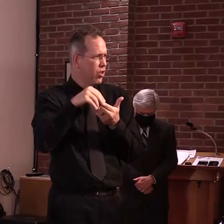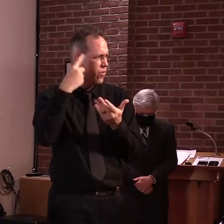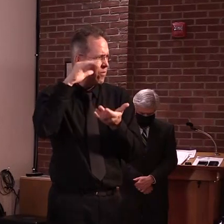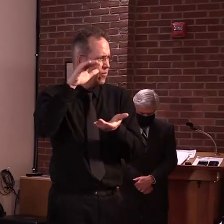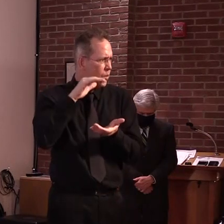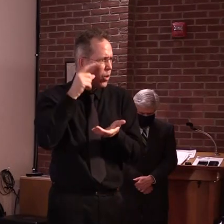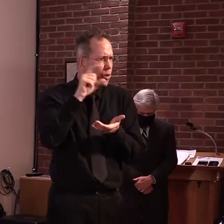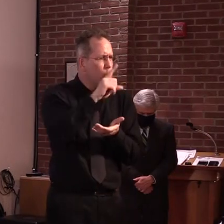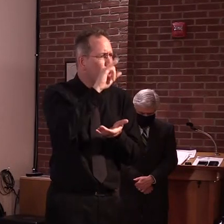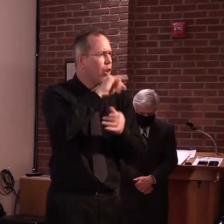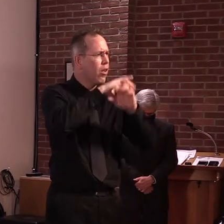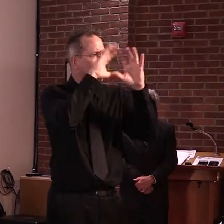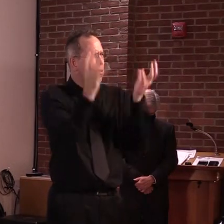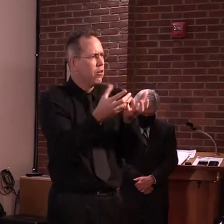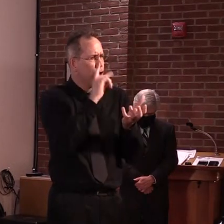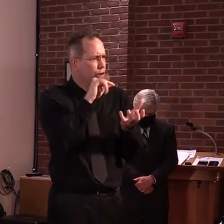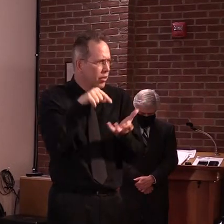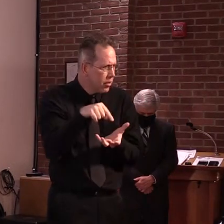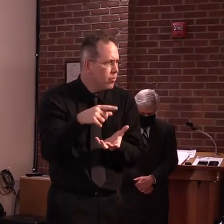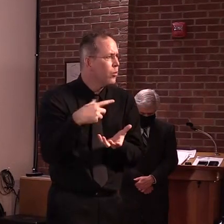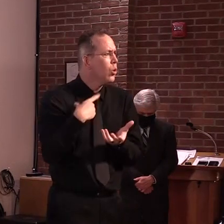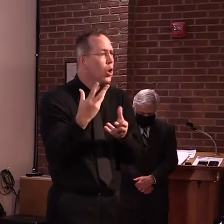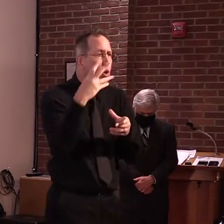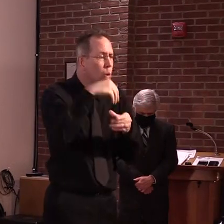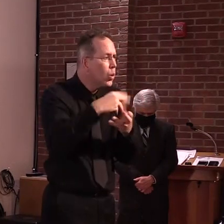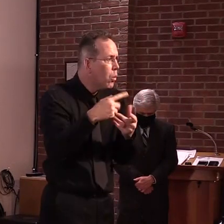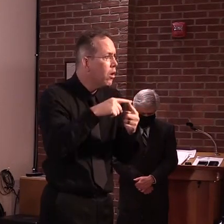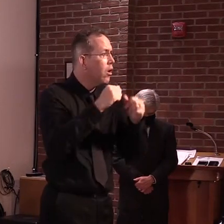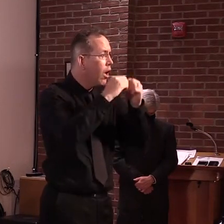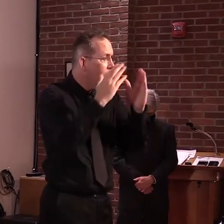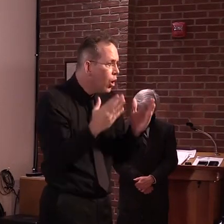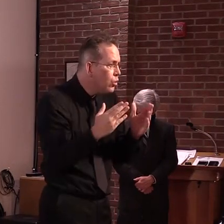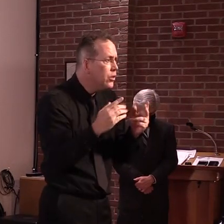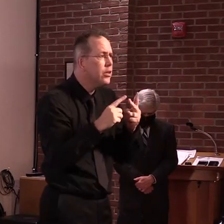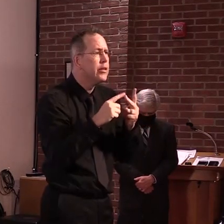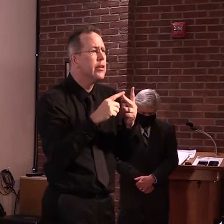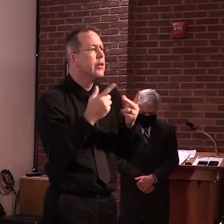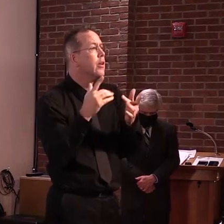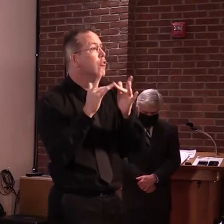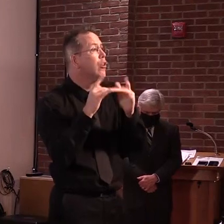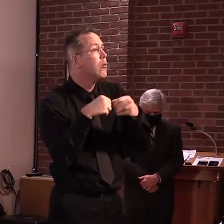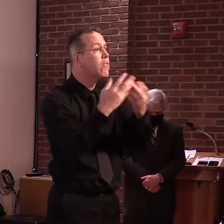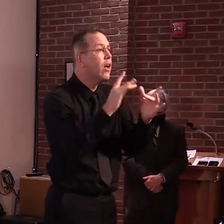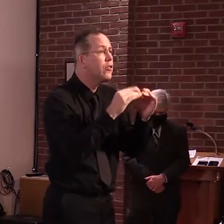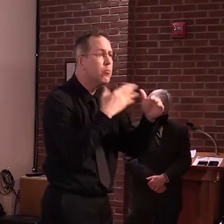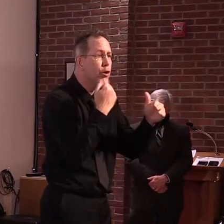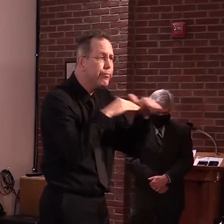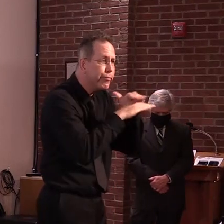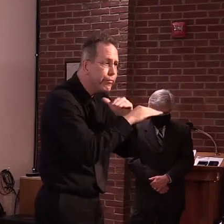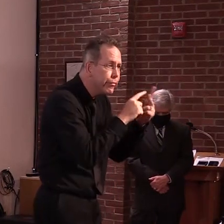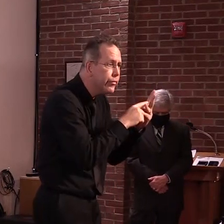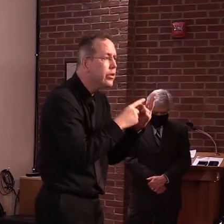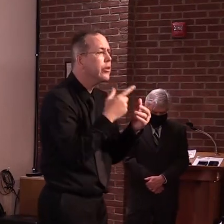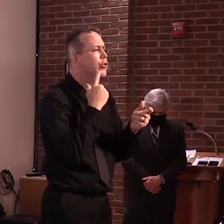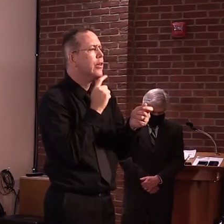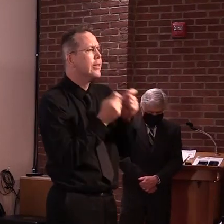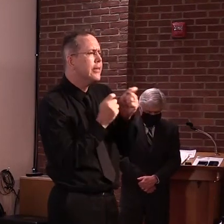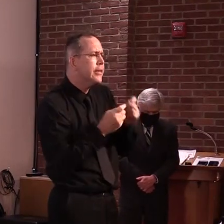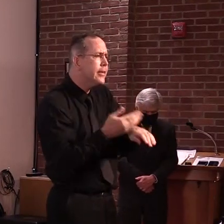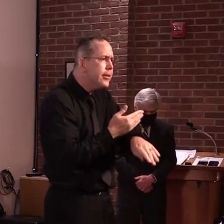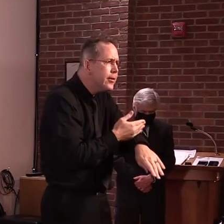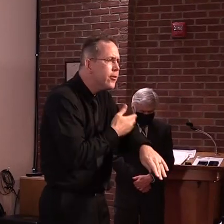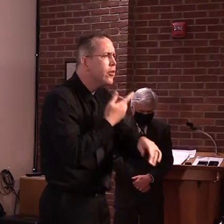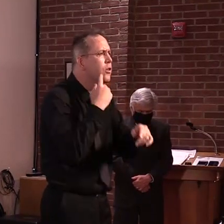recovery, broadband expansion, and regulatory modernization. Phase two is an investment in